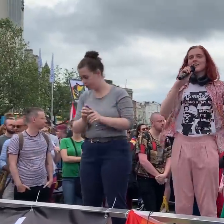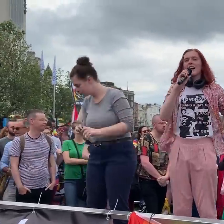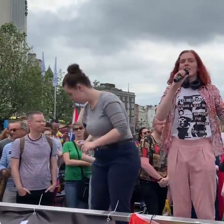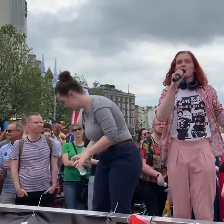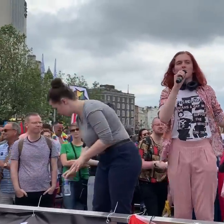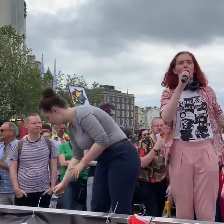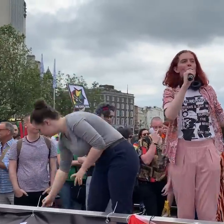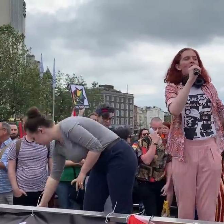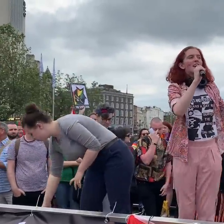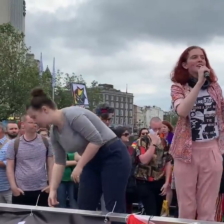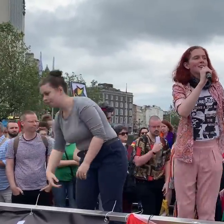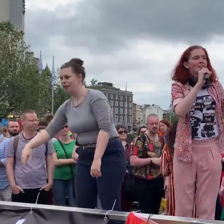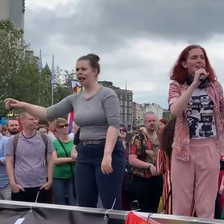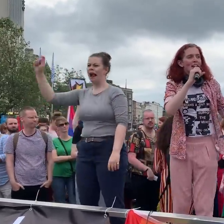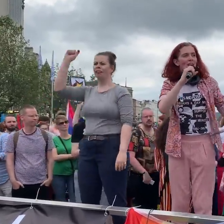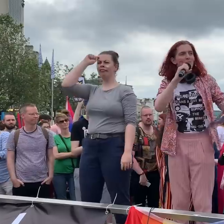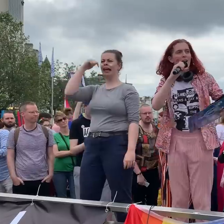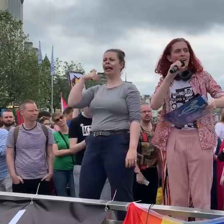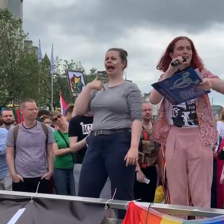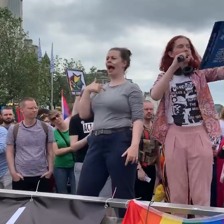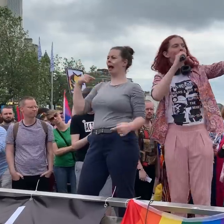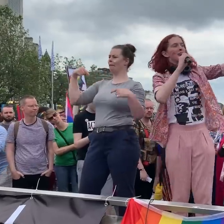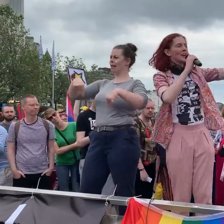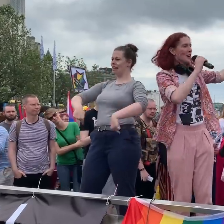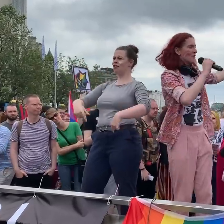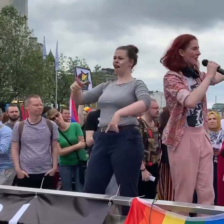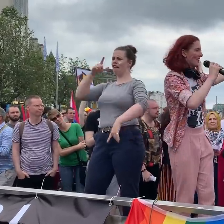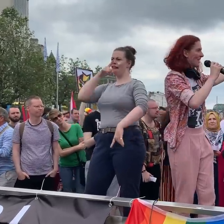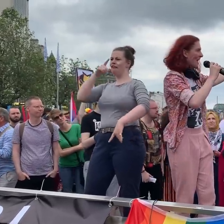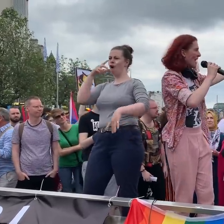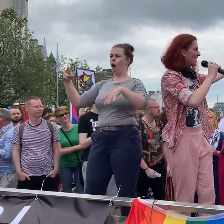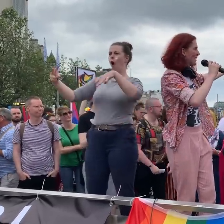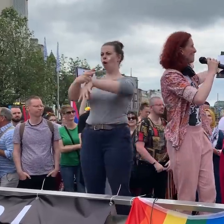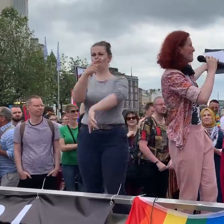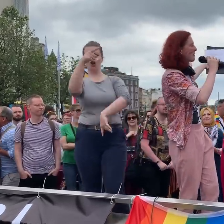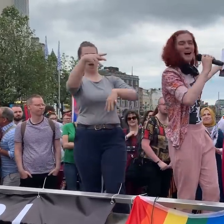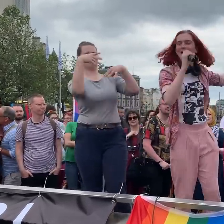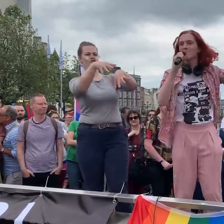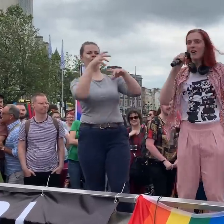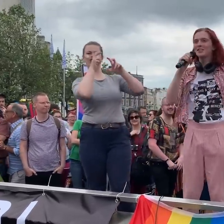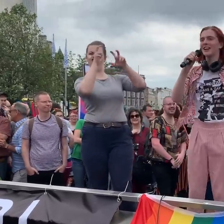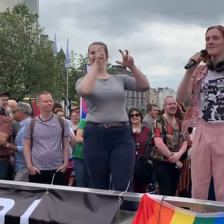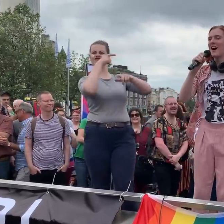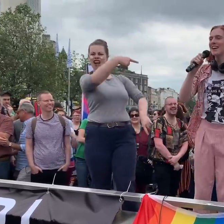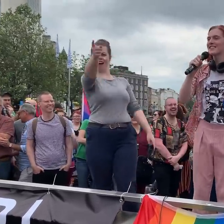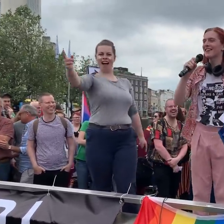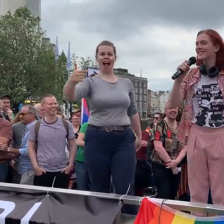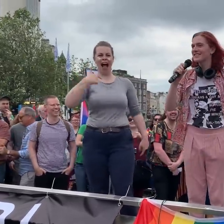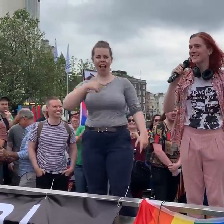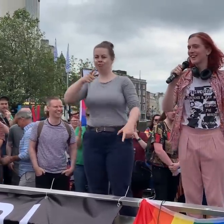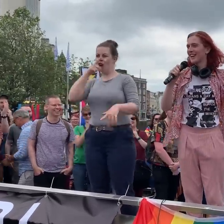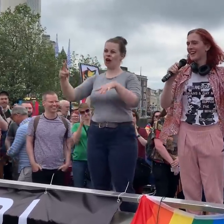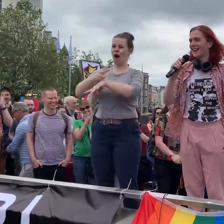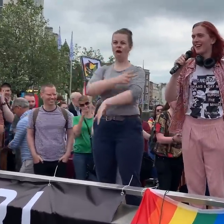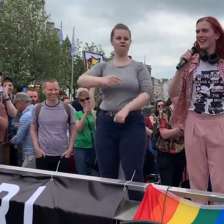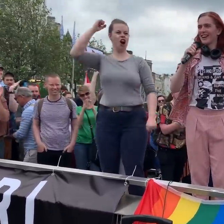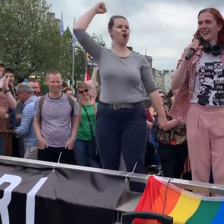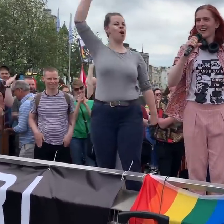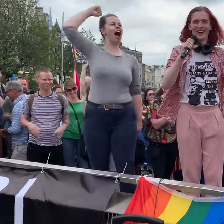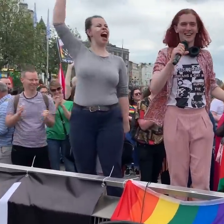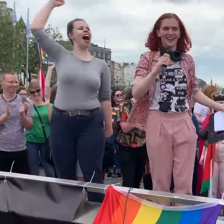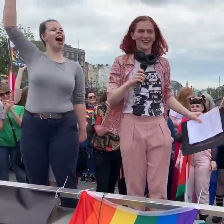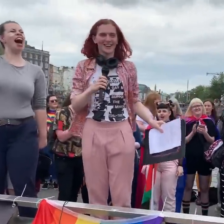I think it's kind of poetic that I am currently speaking over Dublin Pride marching past us.